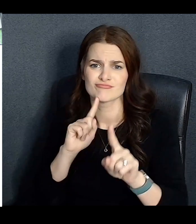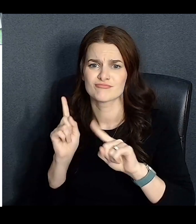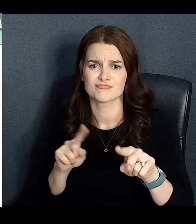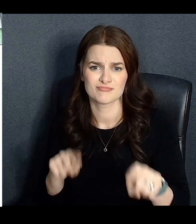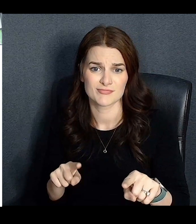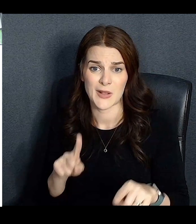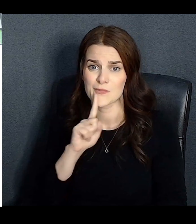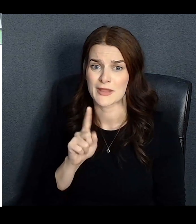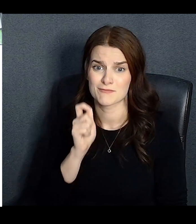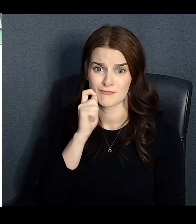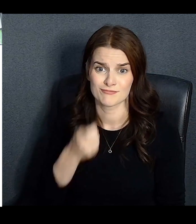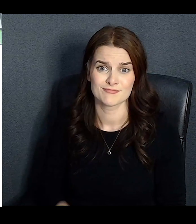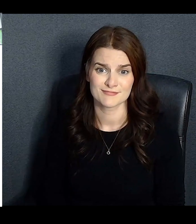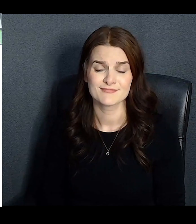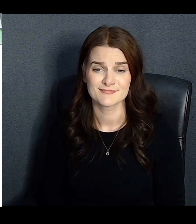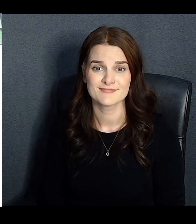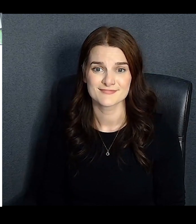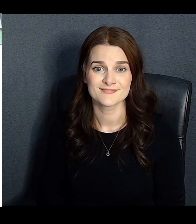commands. It's very cool.